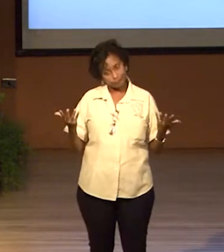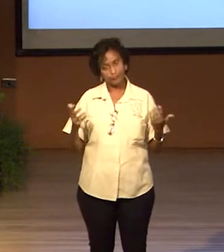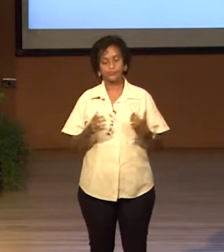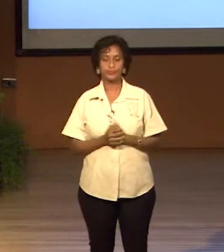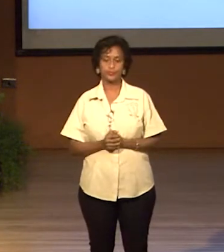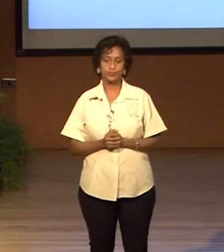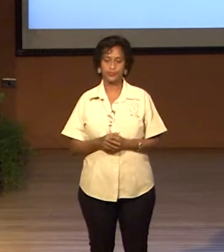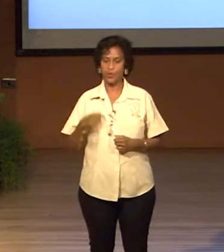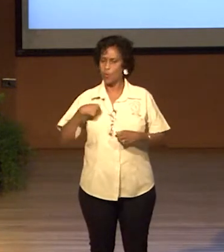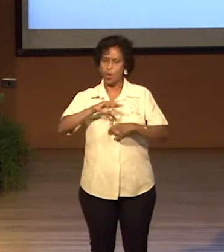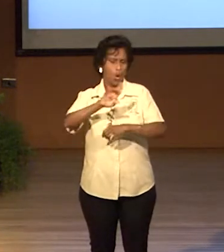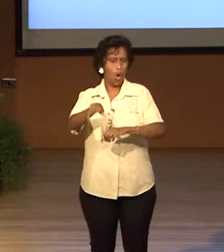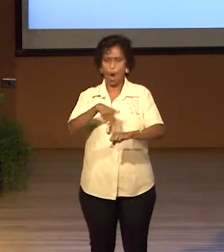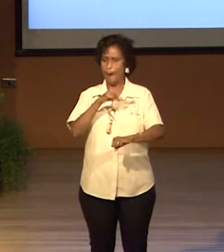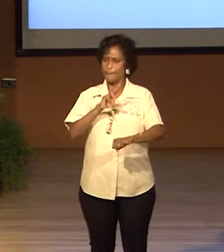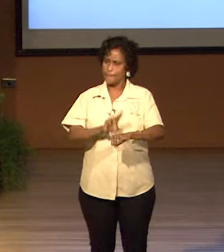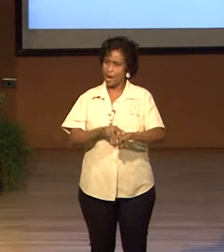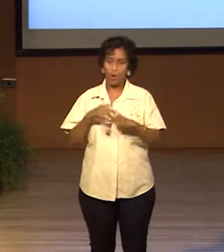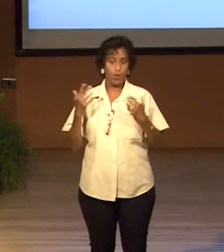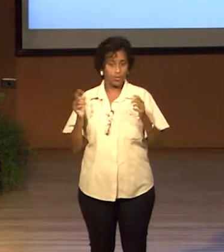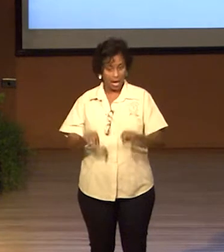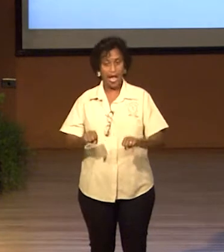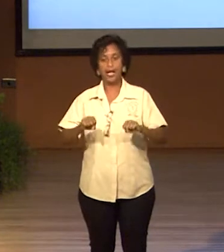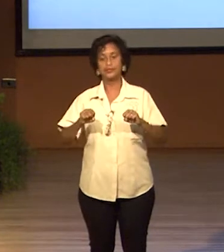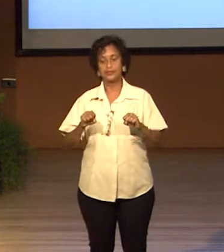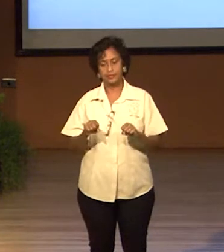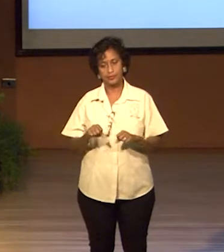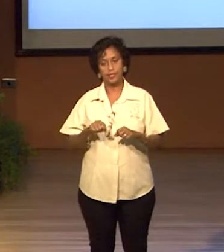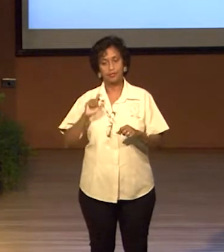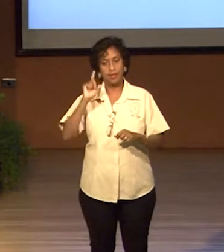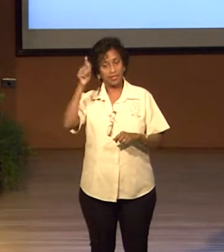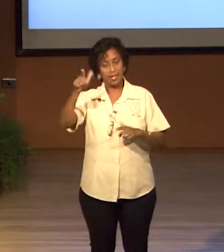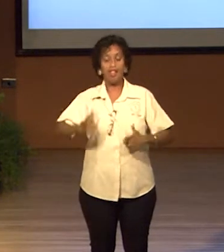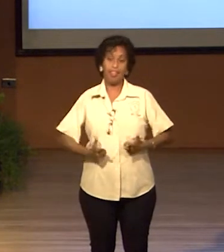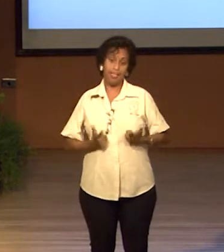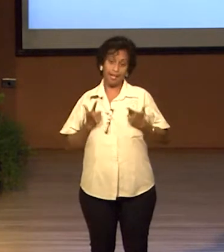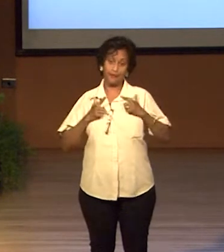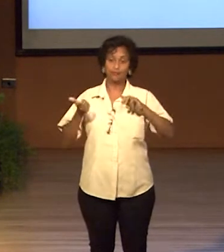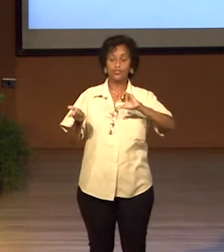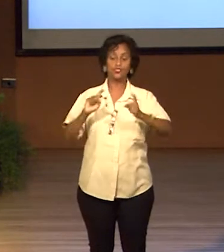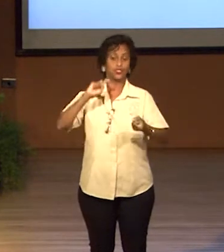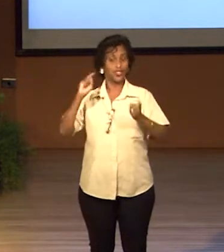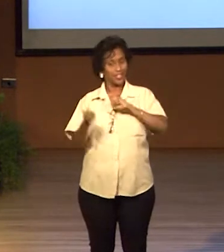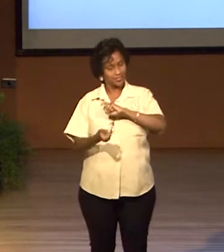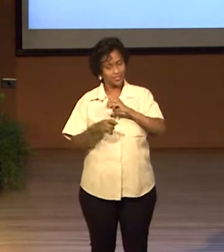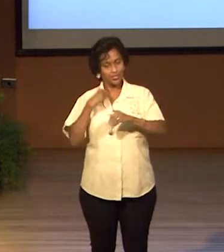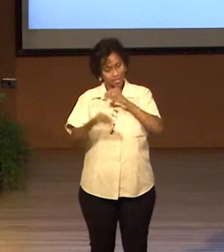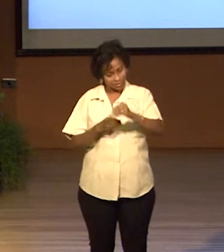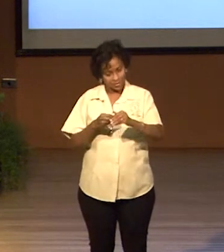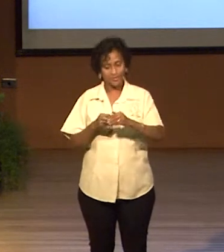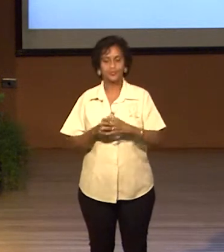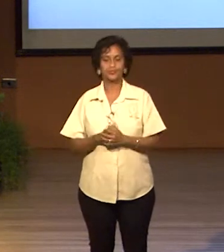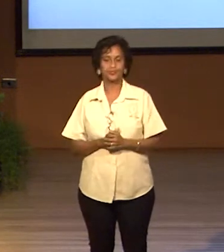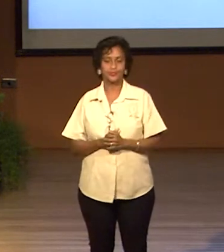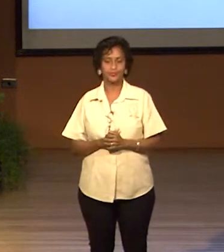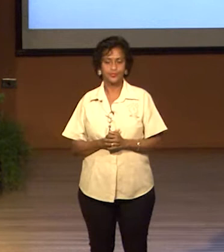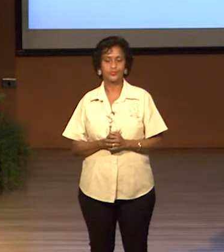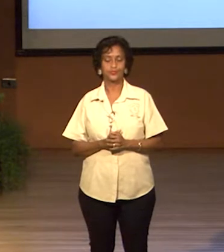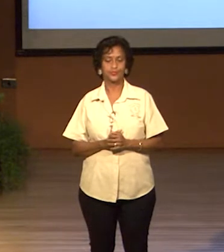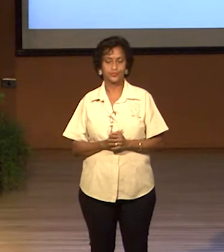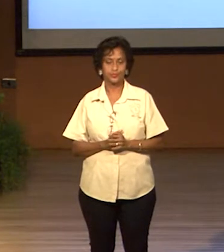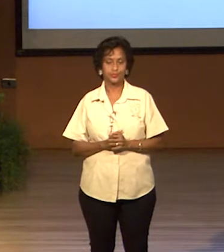wouldn't arise. And I think the key really is to appreciate that in some ways we all are